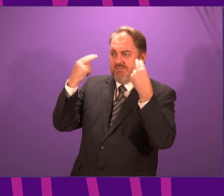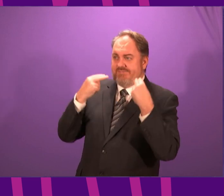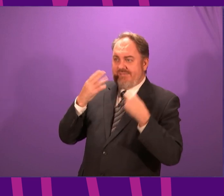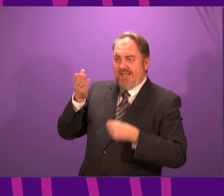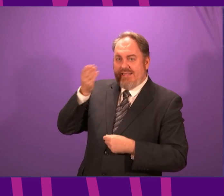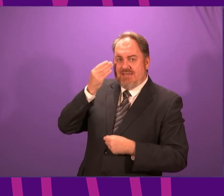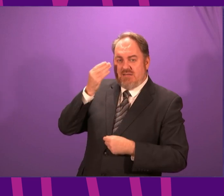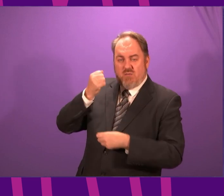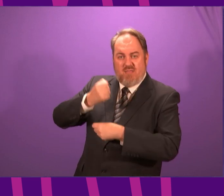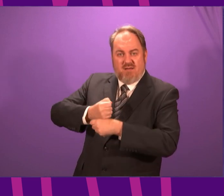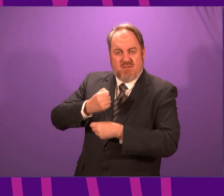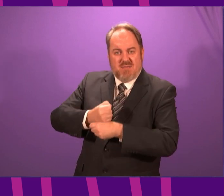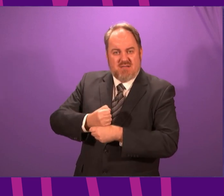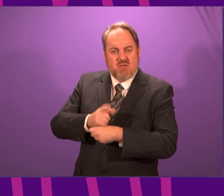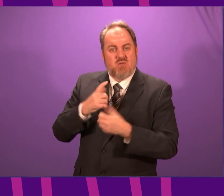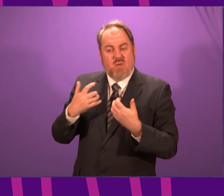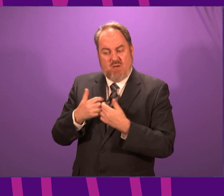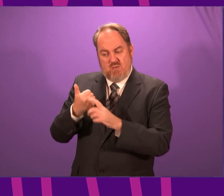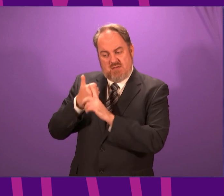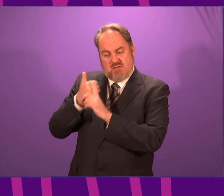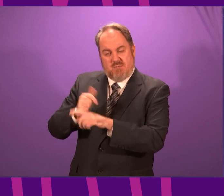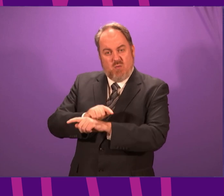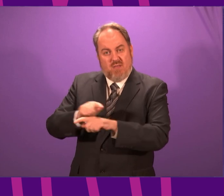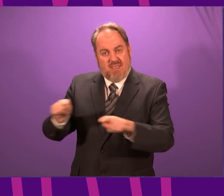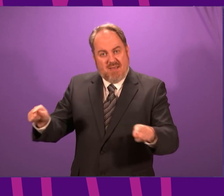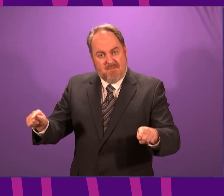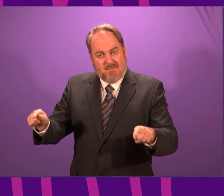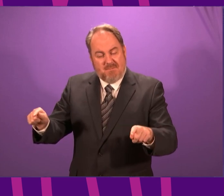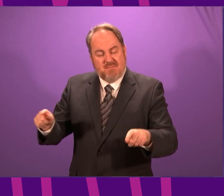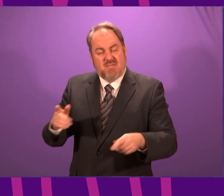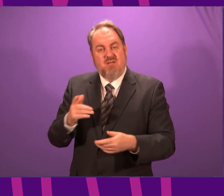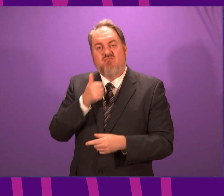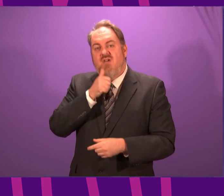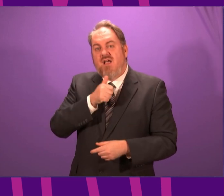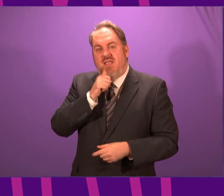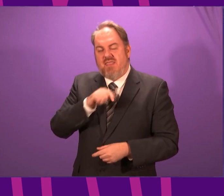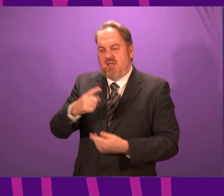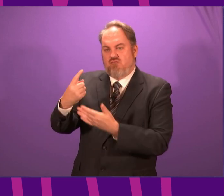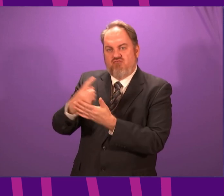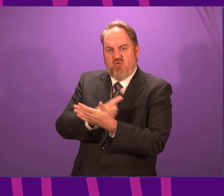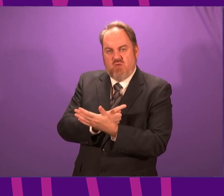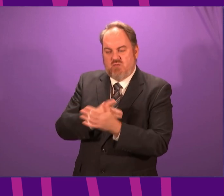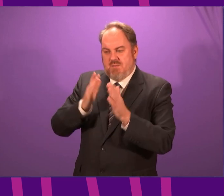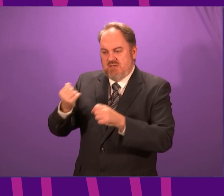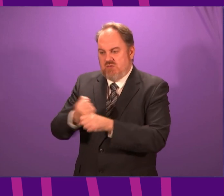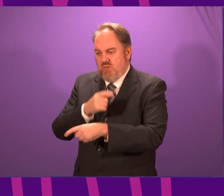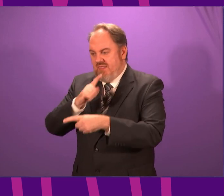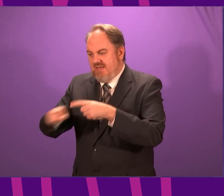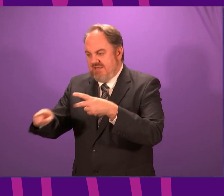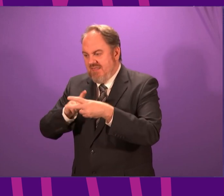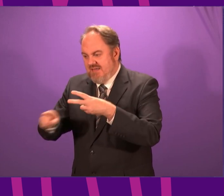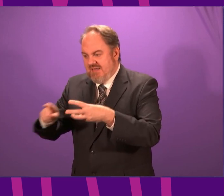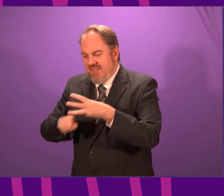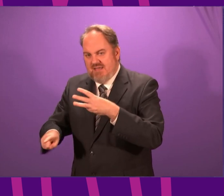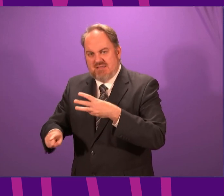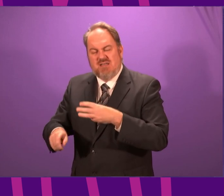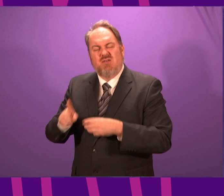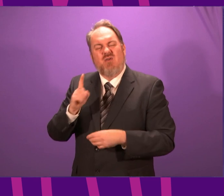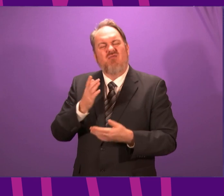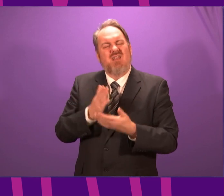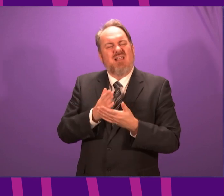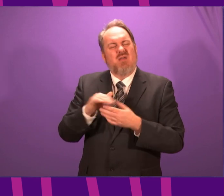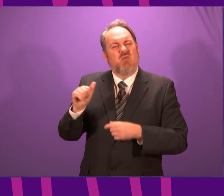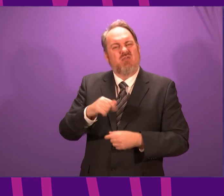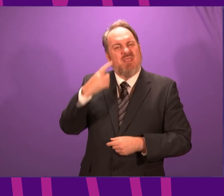that supports firms and jobs, rather than simply be the recipients of restrictions handed down by ministers. So will the Scottish